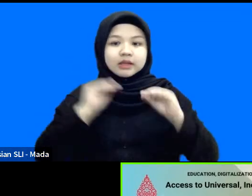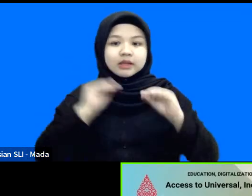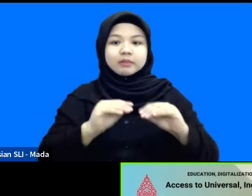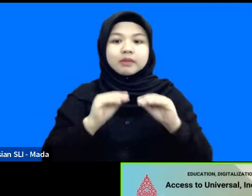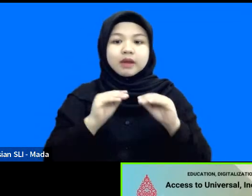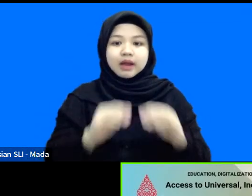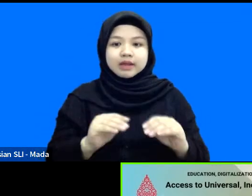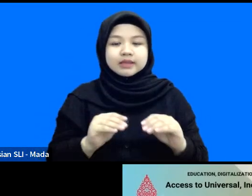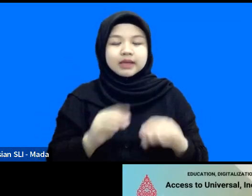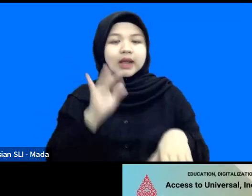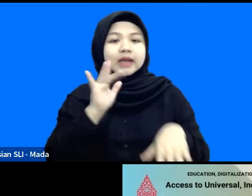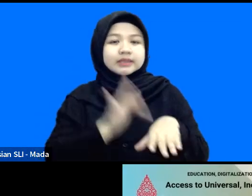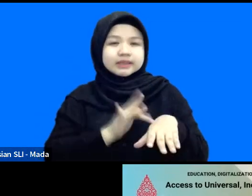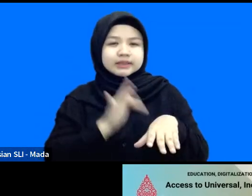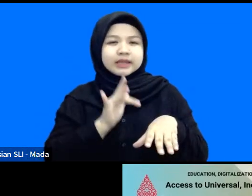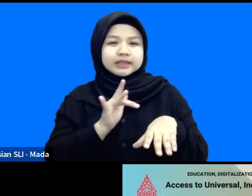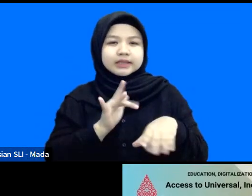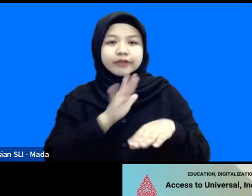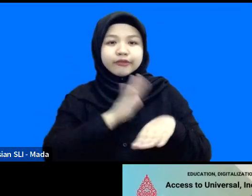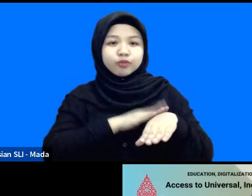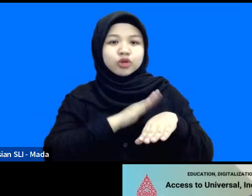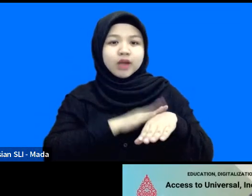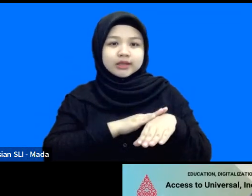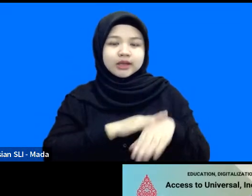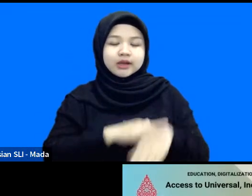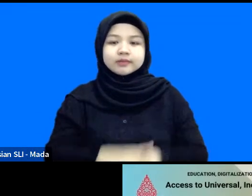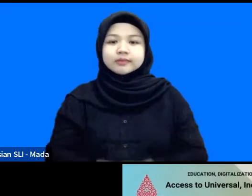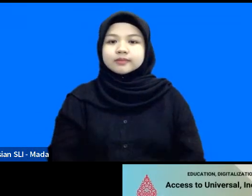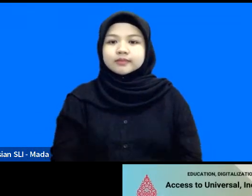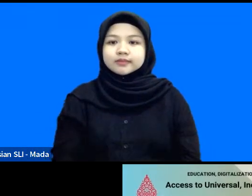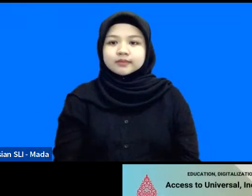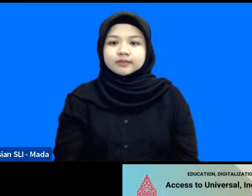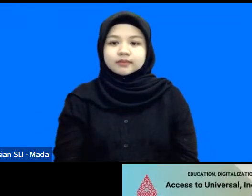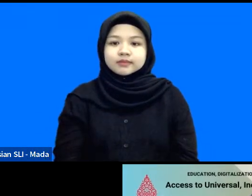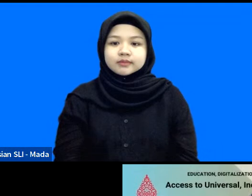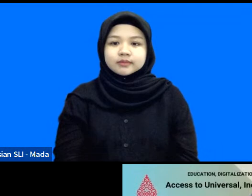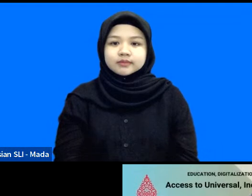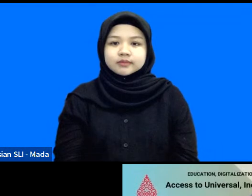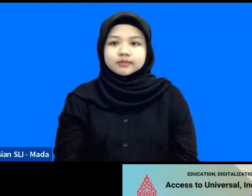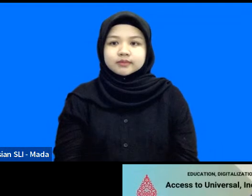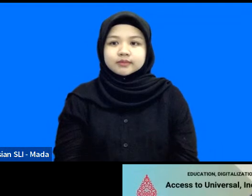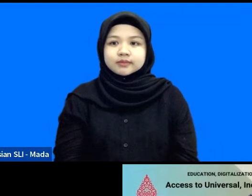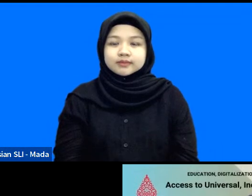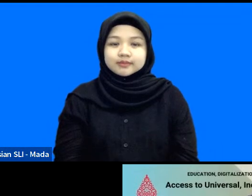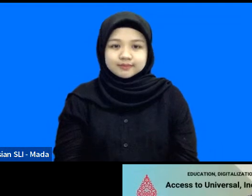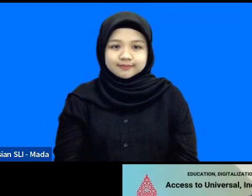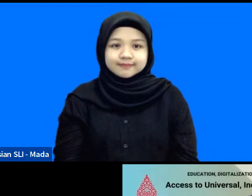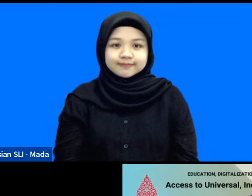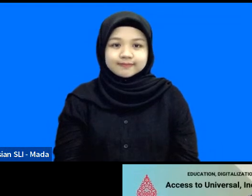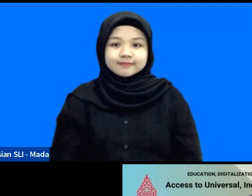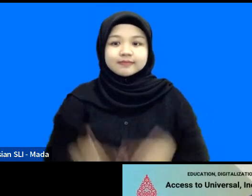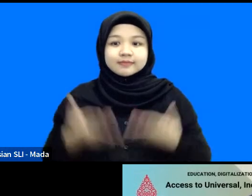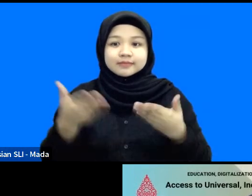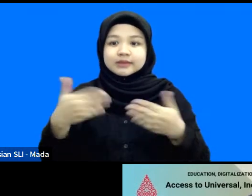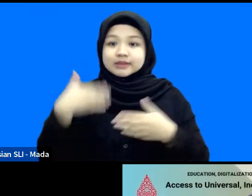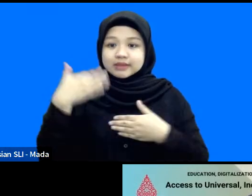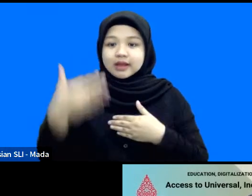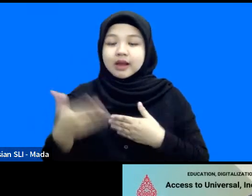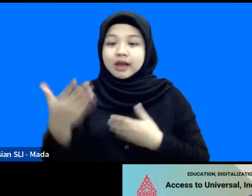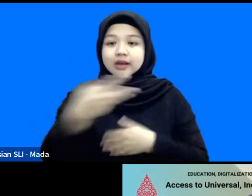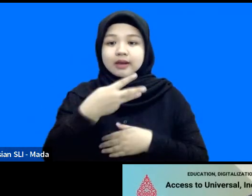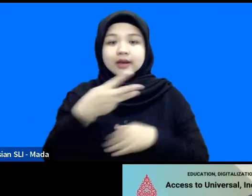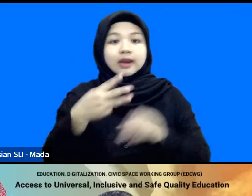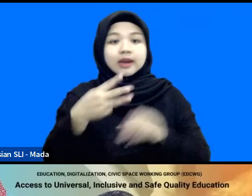Yeah. Yep. Anyone would like to begin? Yeah, go ahead, Emma. Sure. Thank you. I just wanted to come on the back